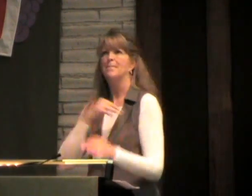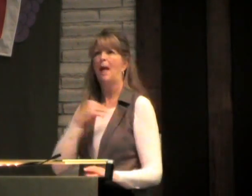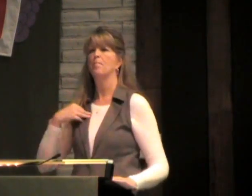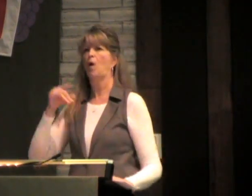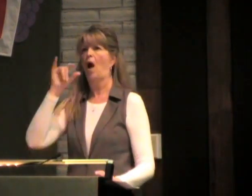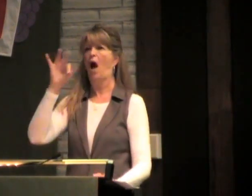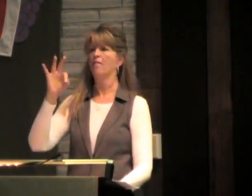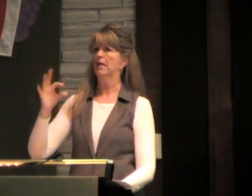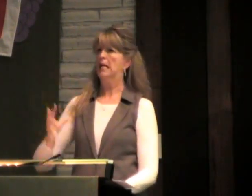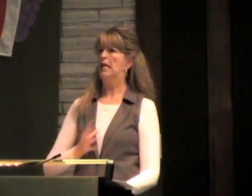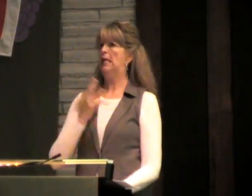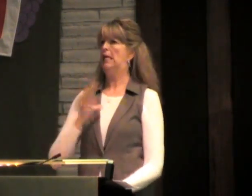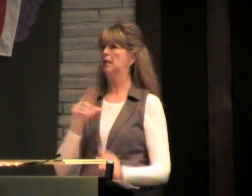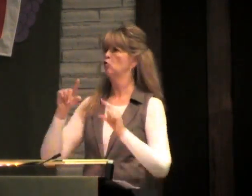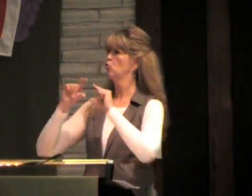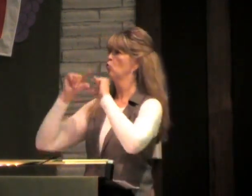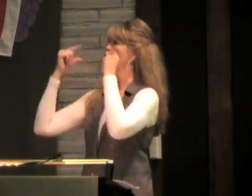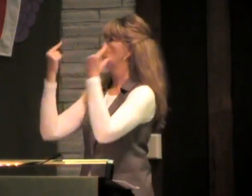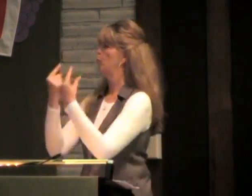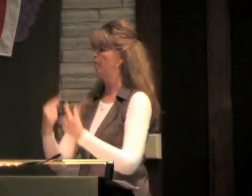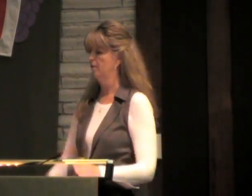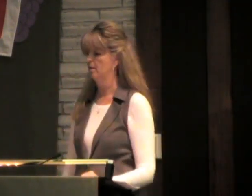You don't have to be a member of an elite group.